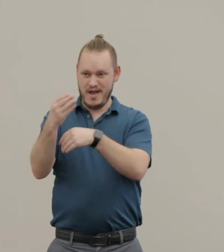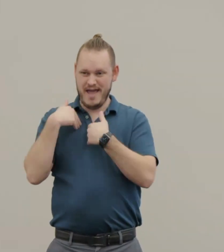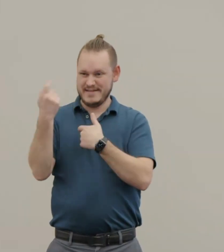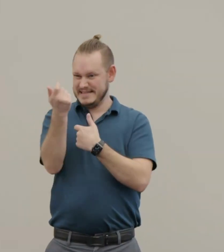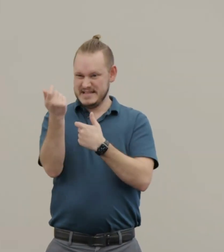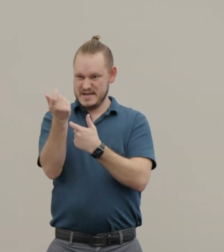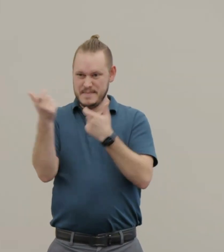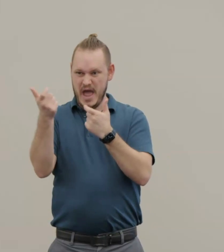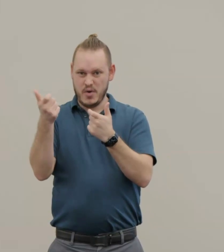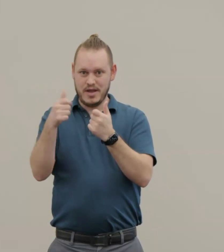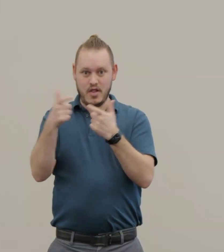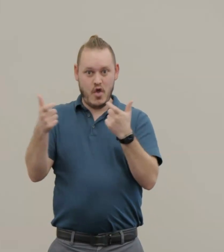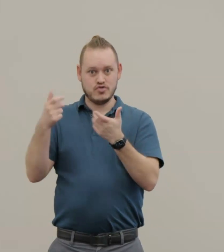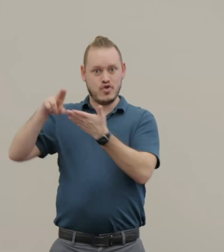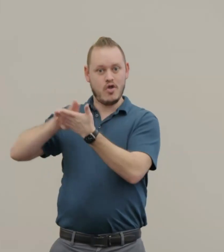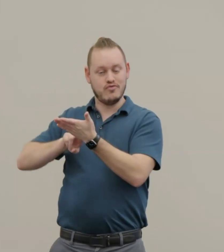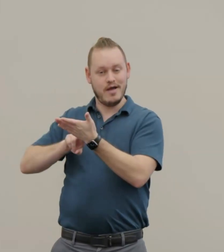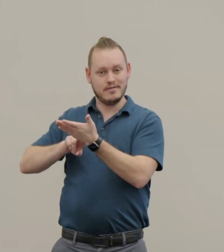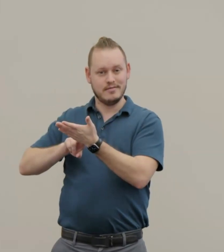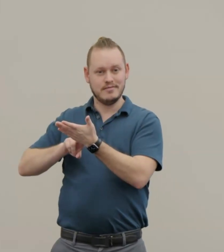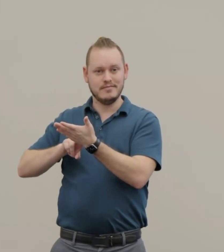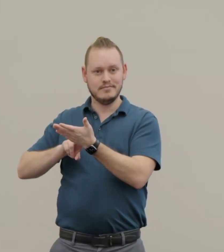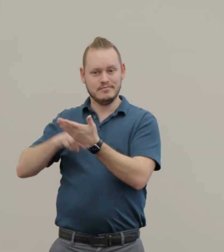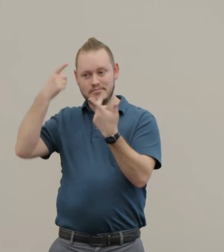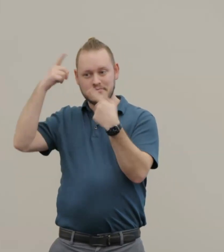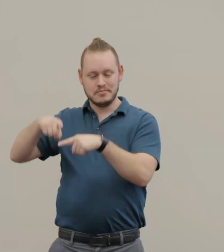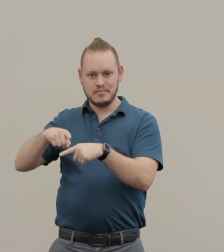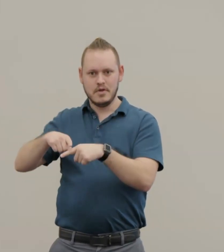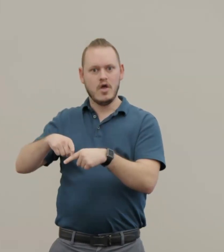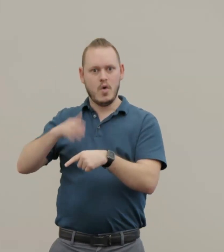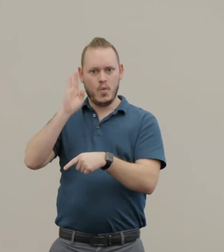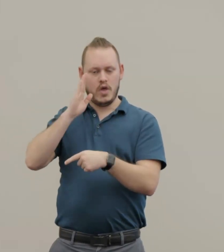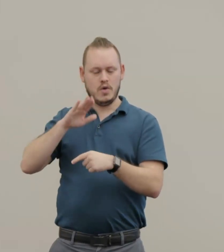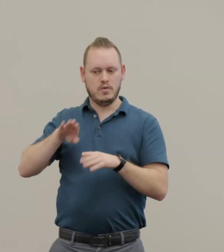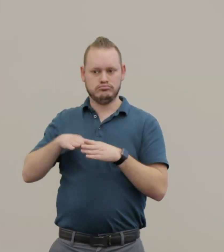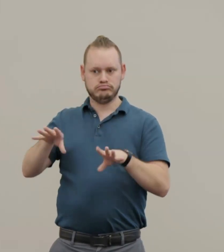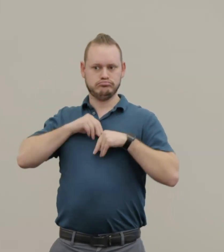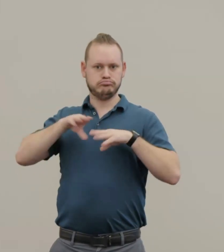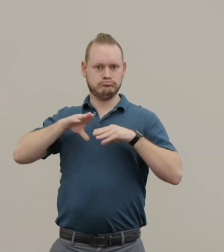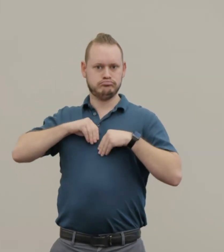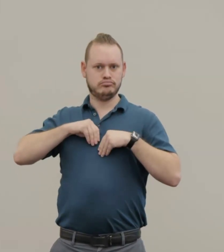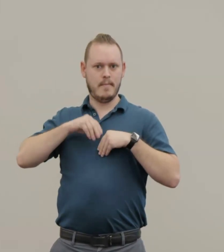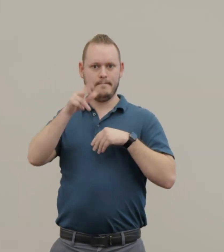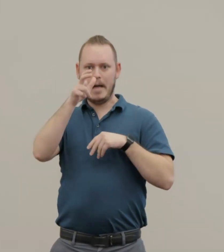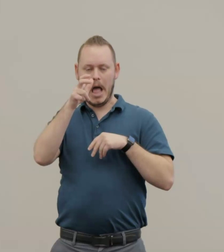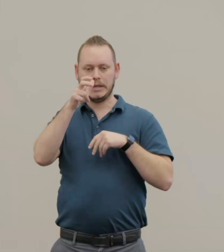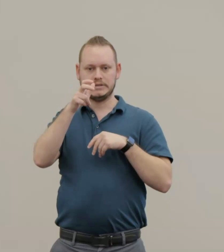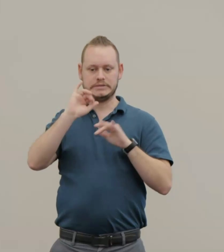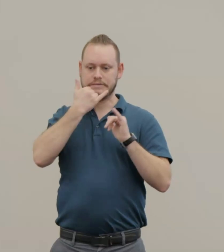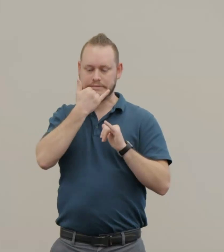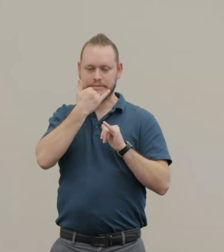large contract format. They're going to be highly receptive to taking bugs and bug